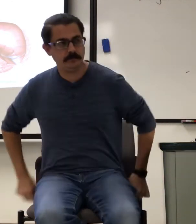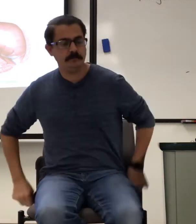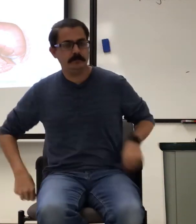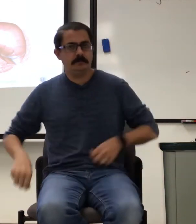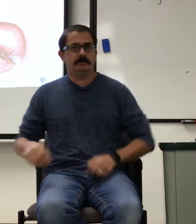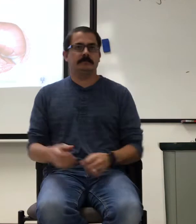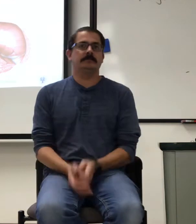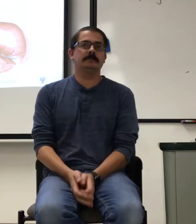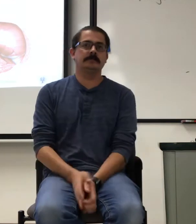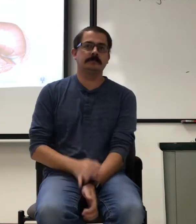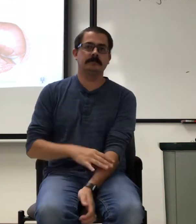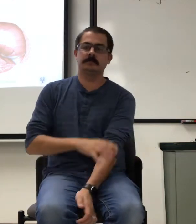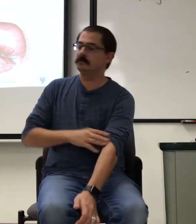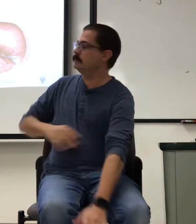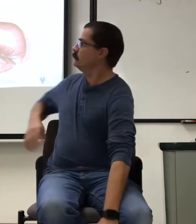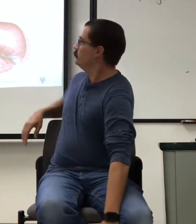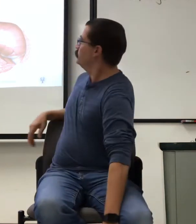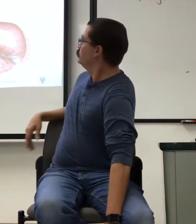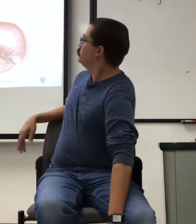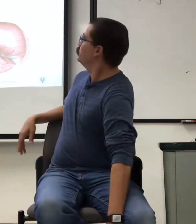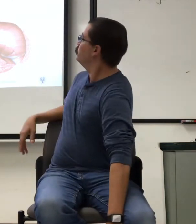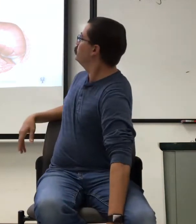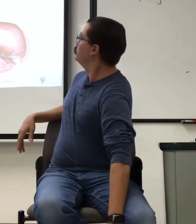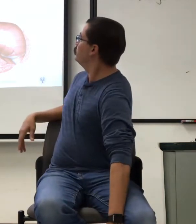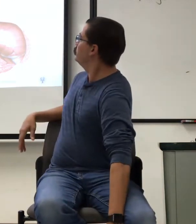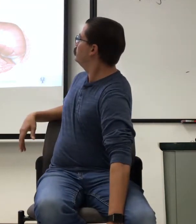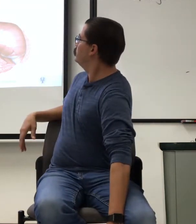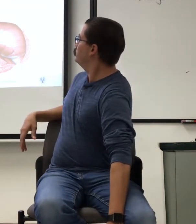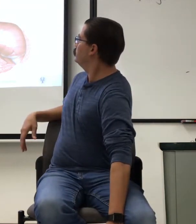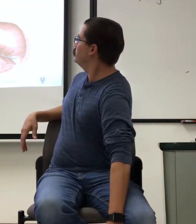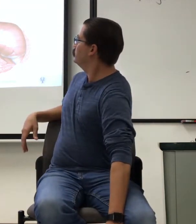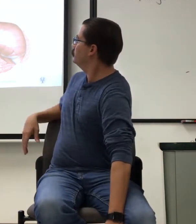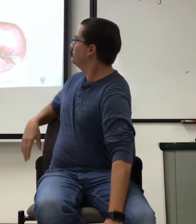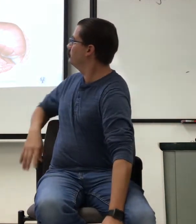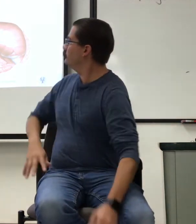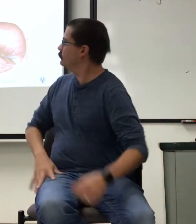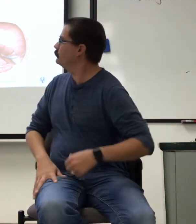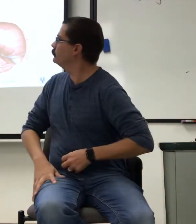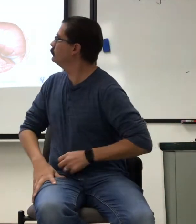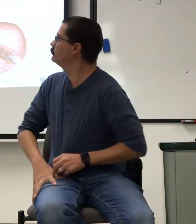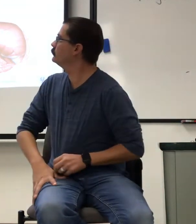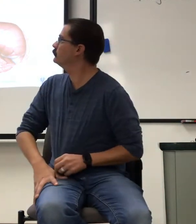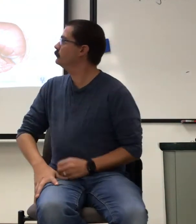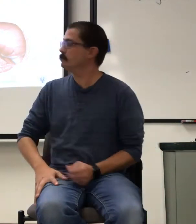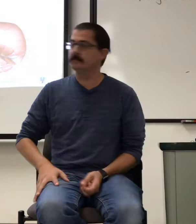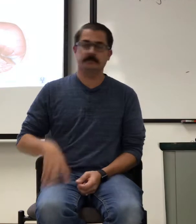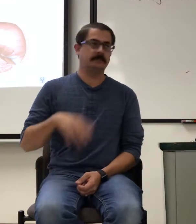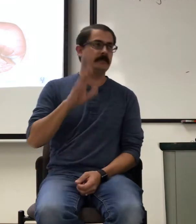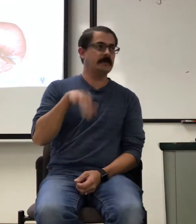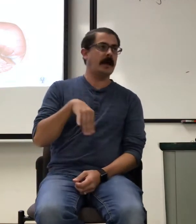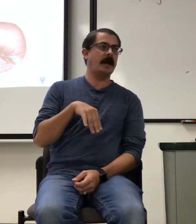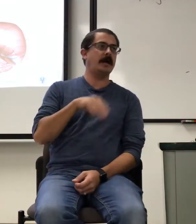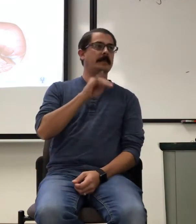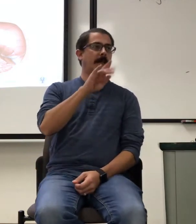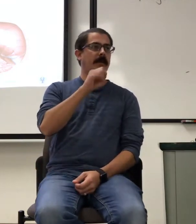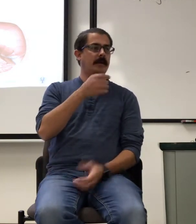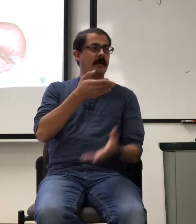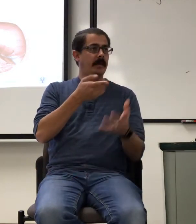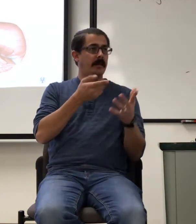ab cavity. So anatomically, it's that barrier, that membrane. And well, things must go through